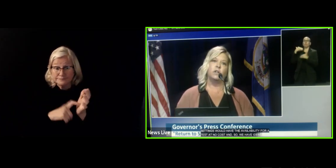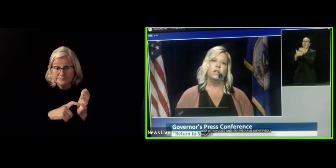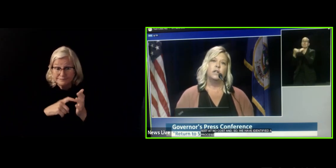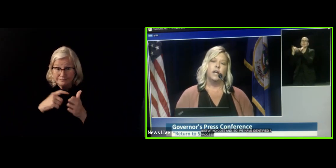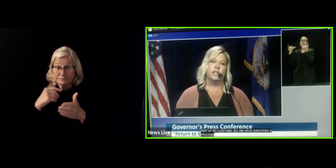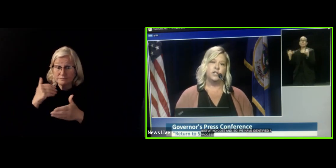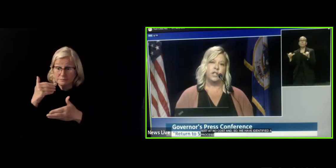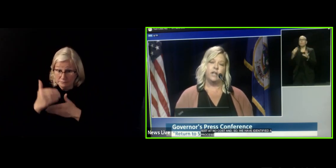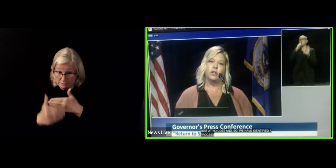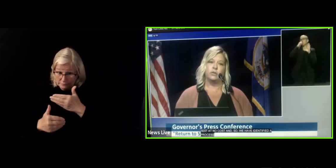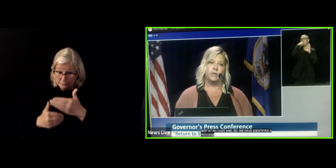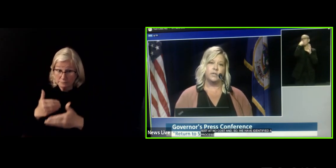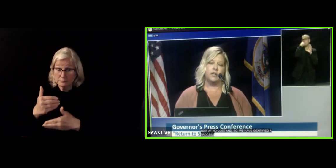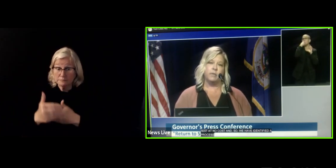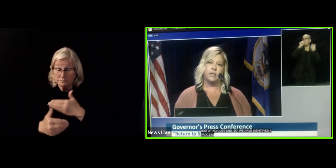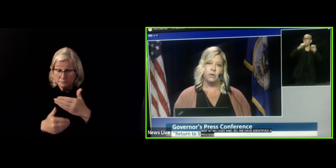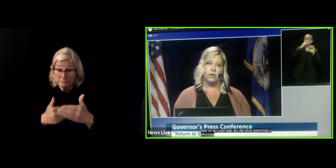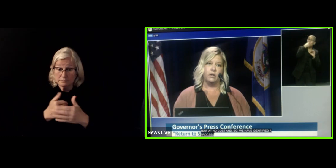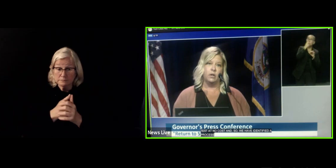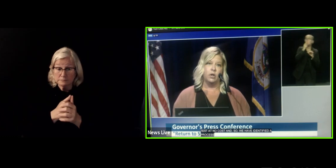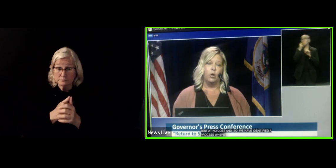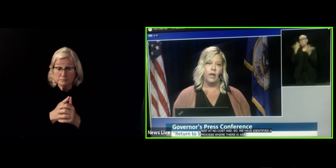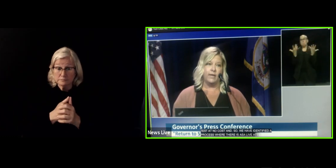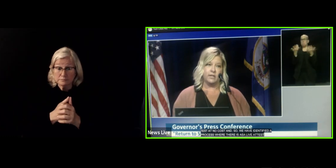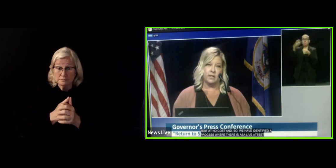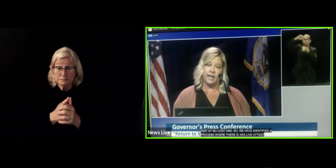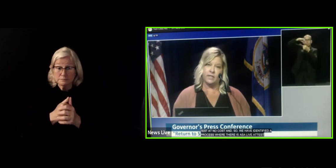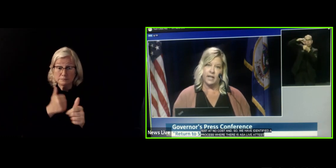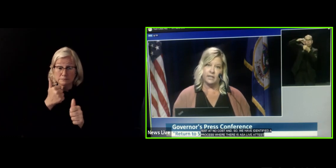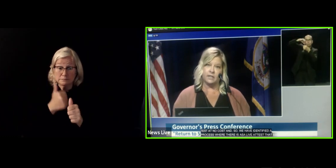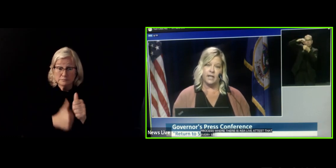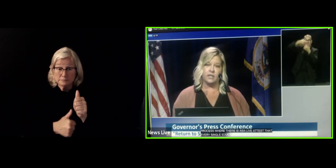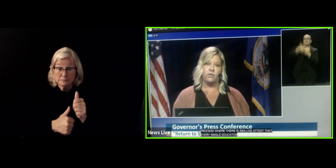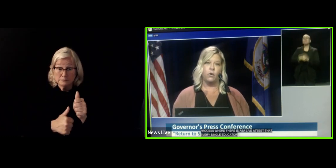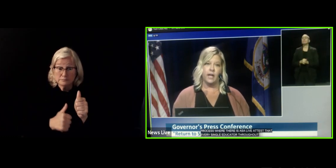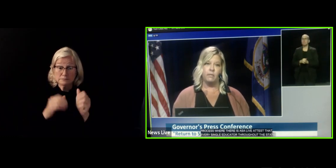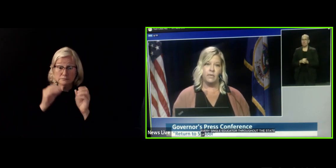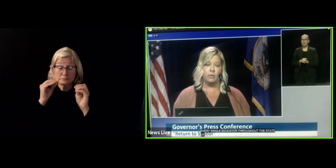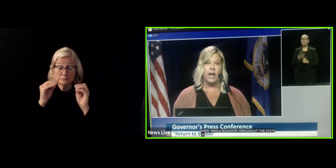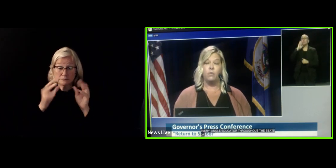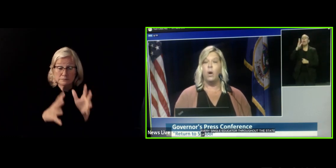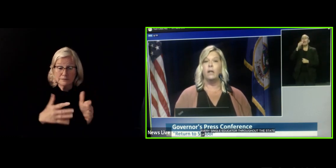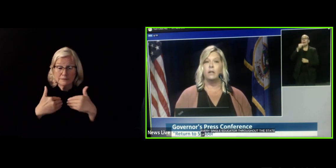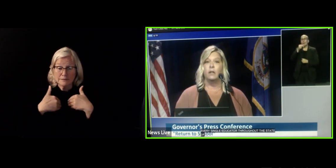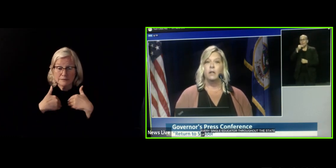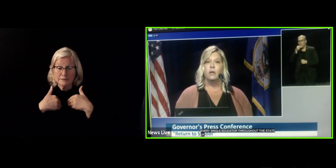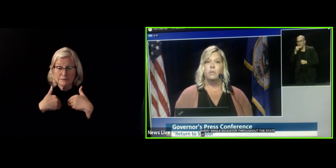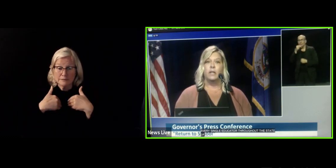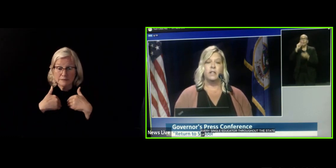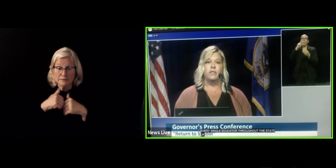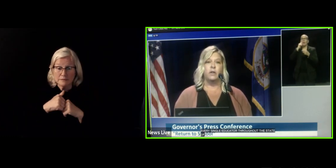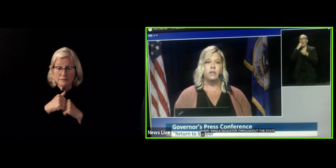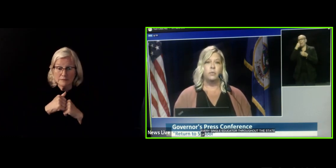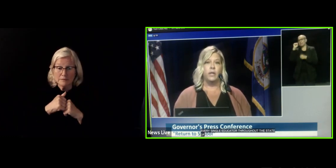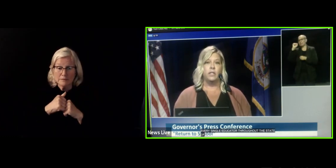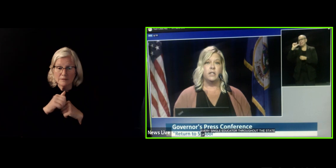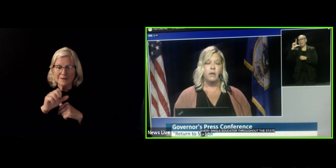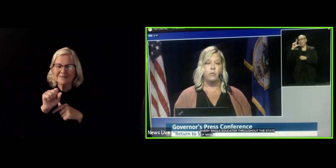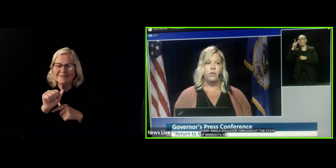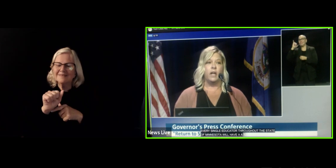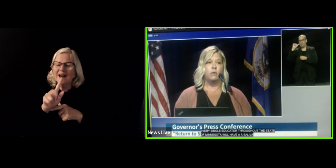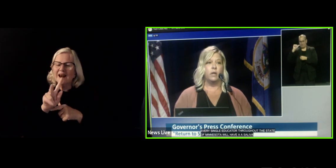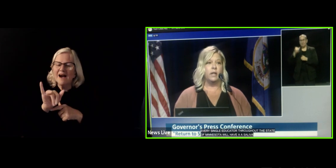single educator throughout the state of Minnesota will have a saliva test that is for them. They will have one. Because if there is a point in